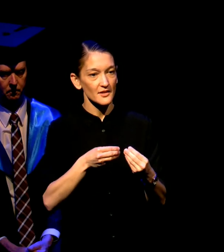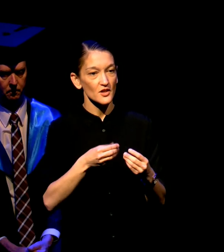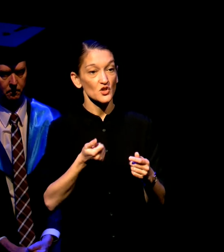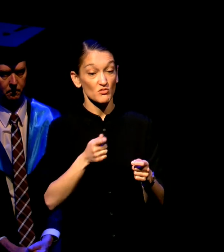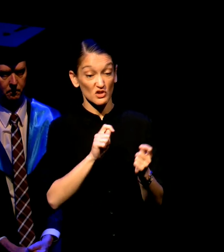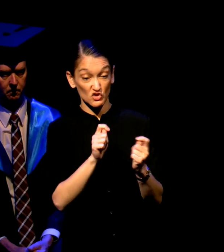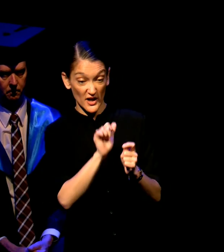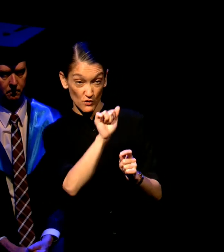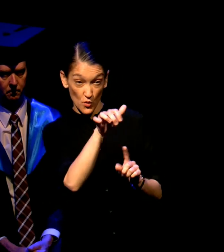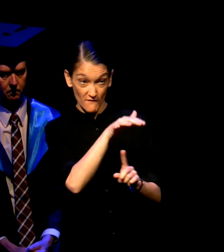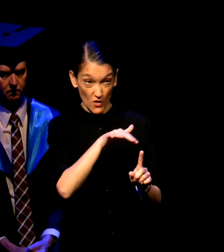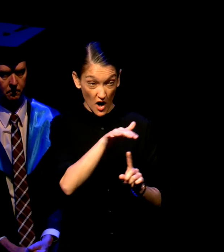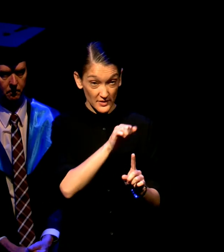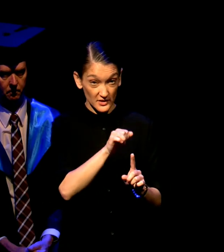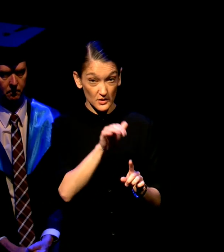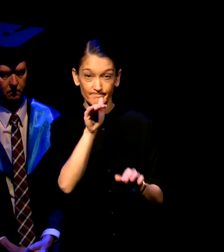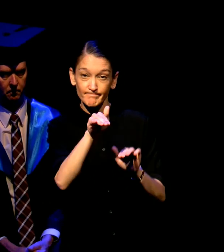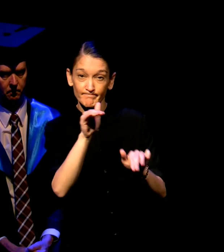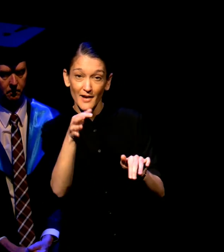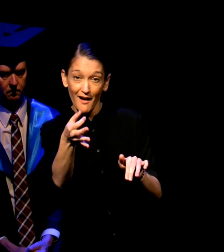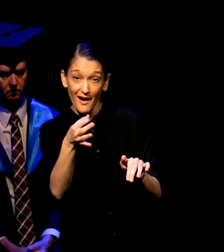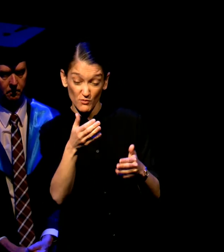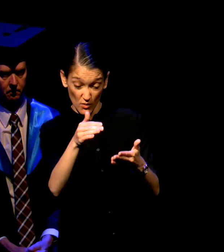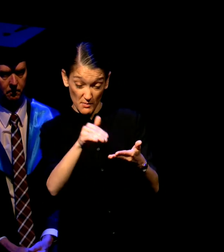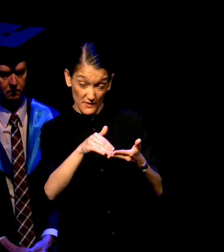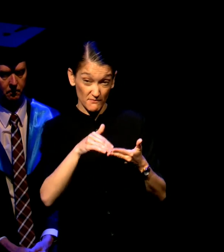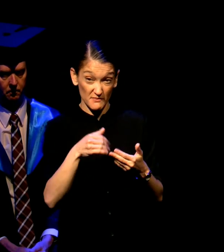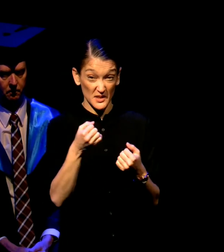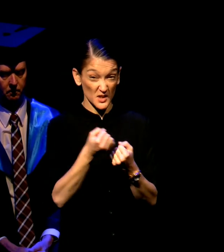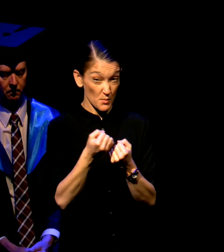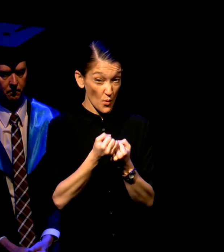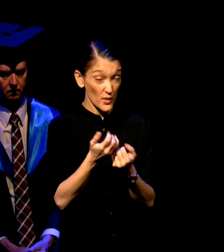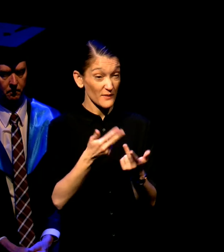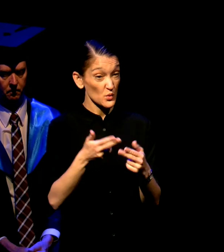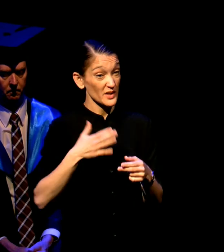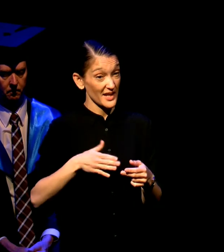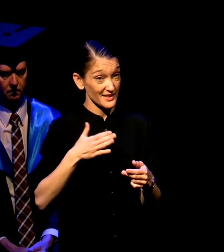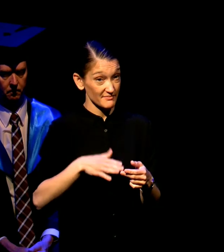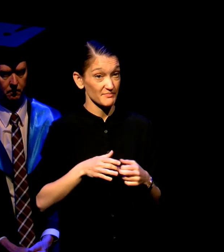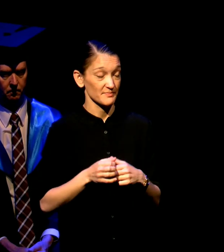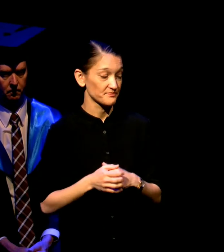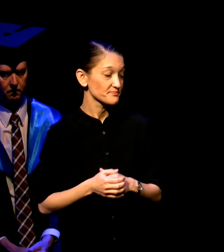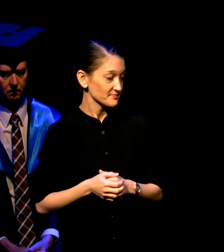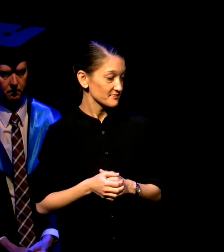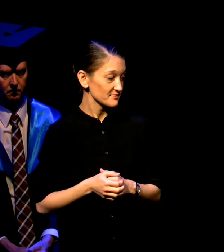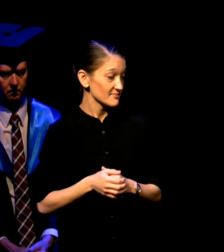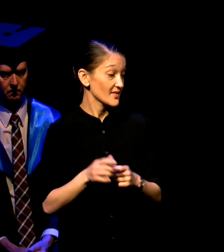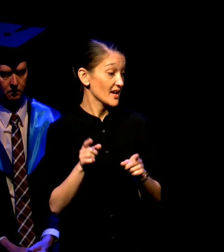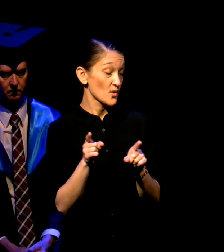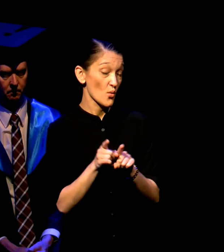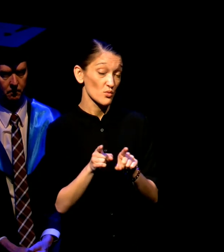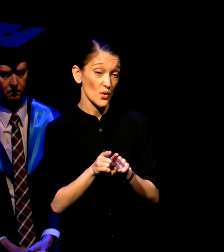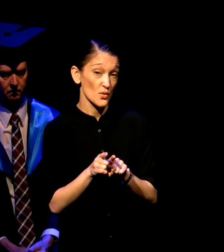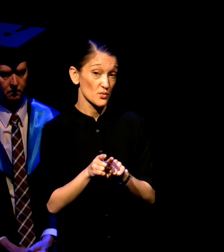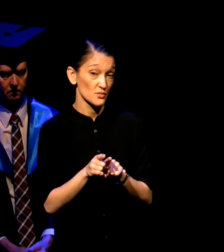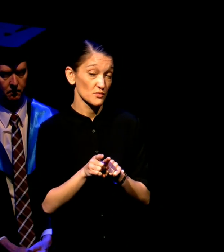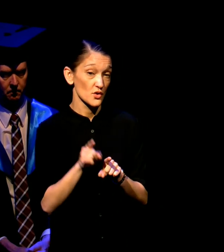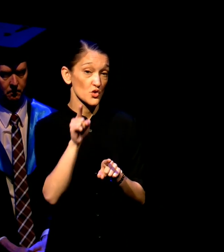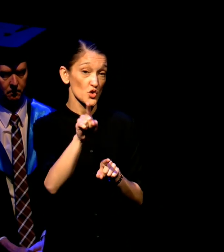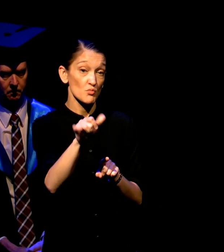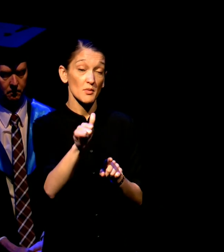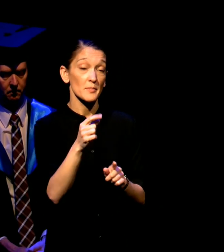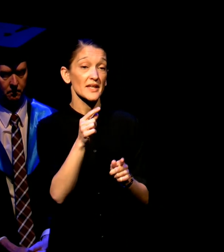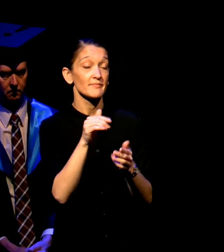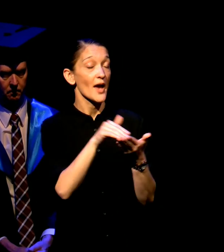your teachers who ensured your learning continued with minimal disruption. And most likely, you also leaned on